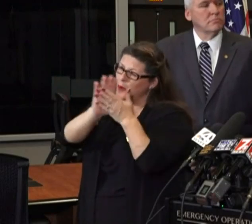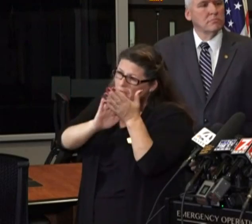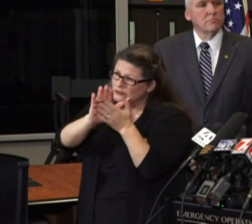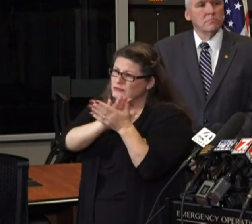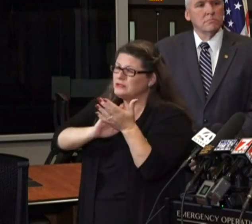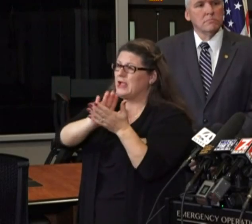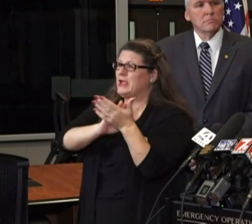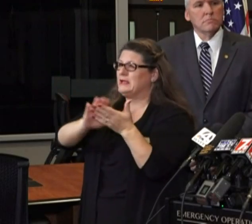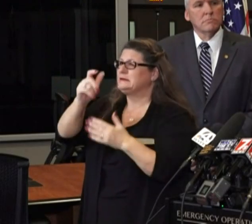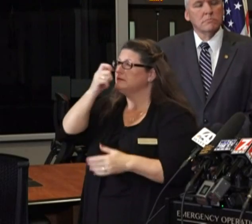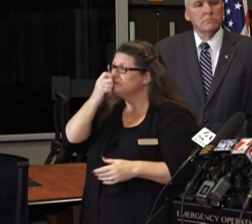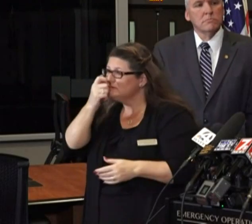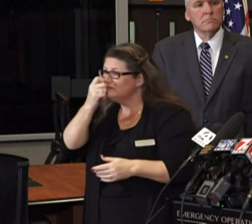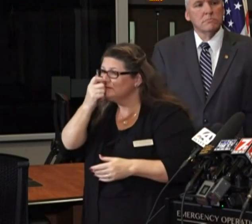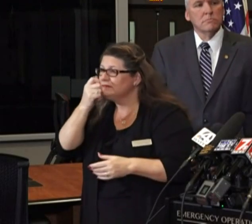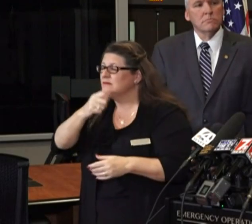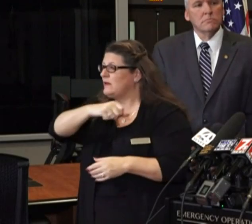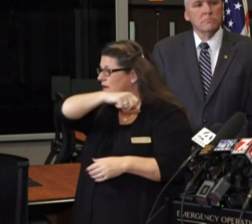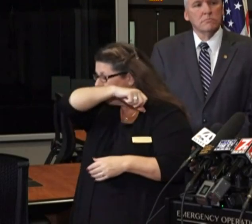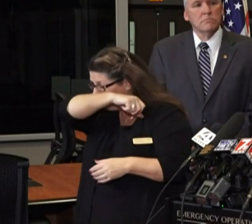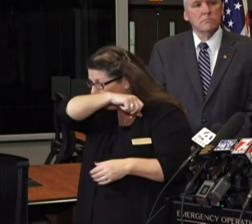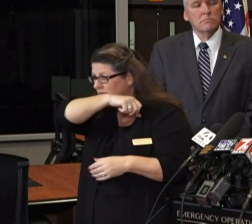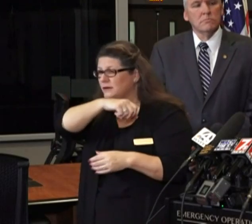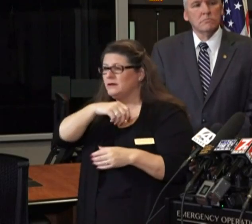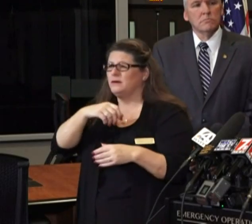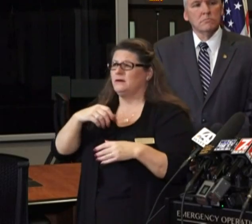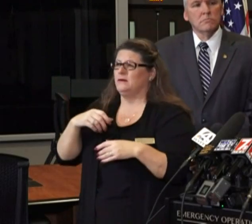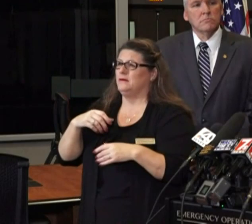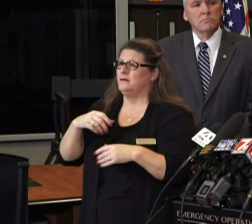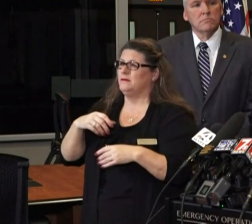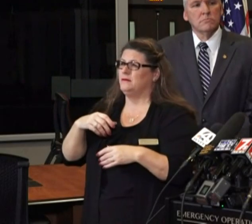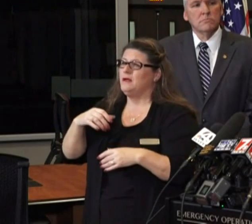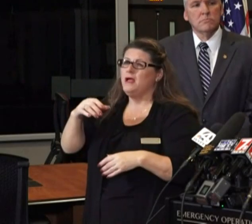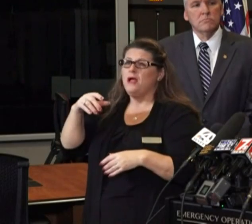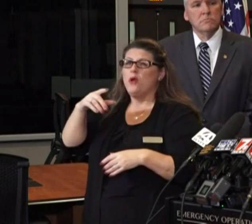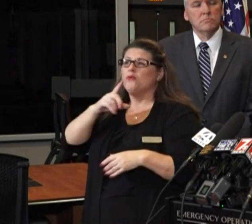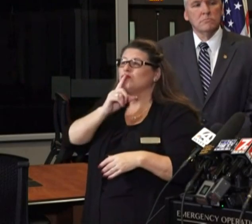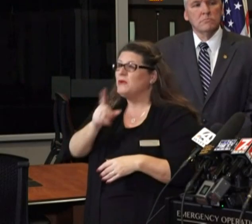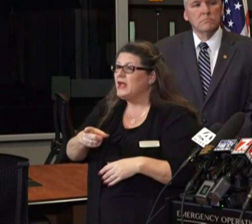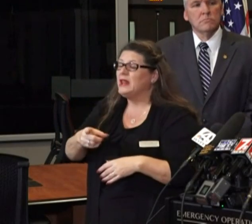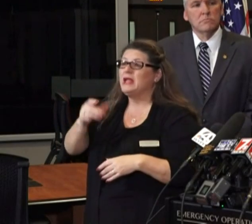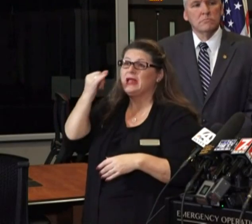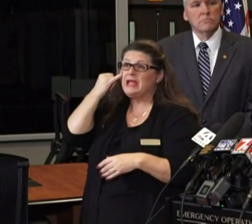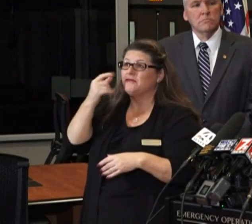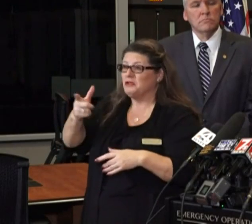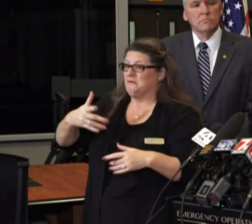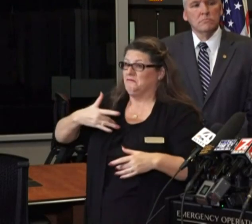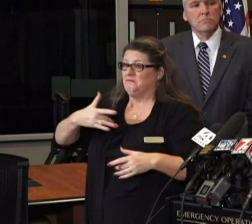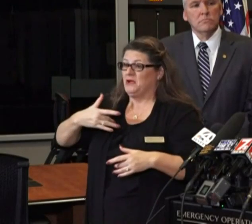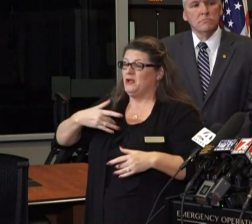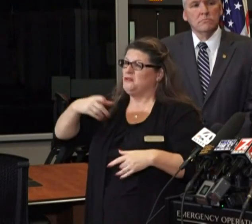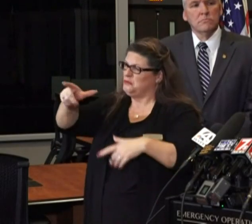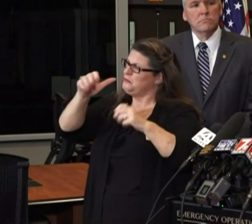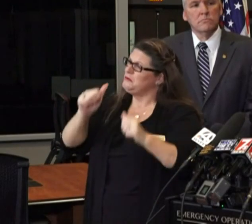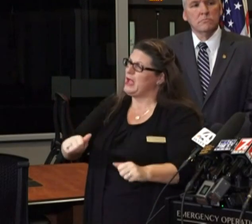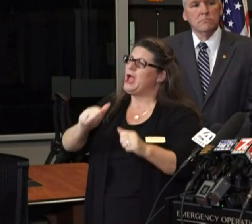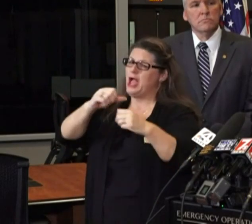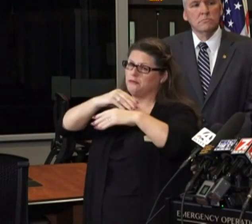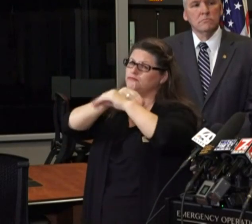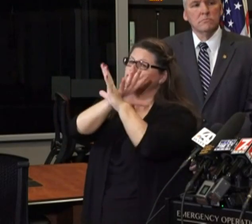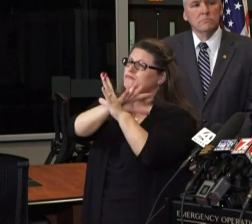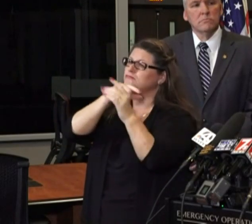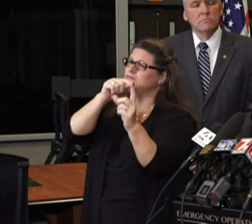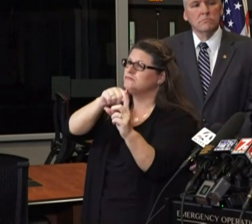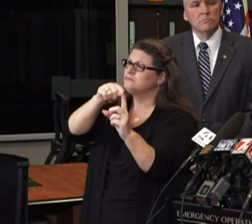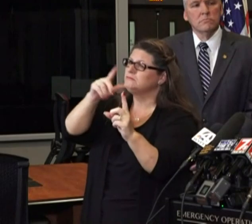new telehealth availability, you don't need to go to a doctor to get some